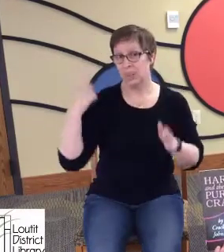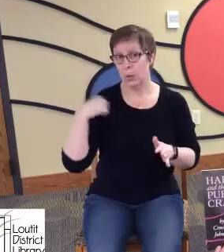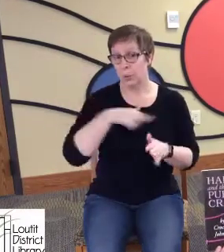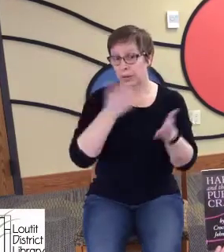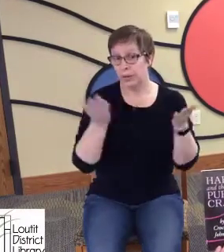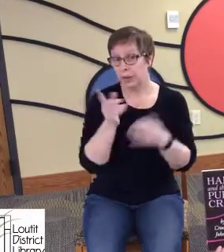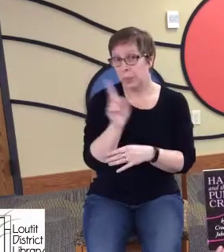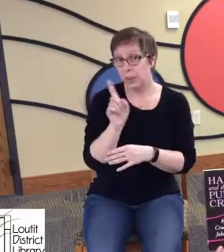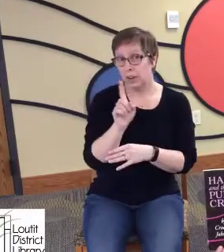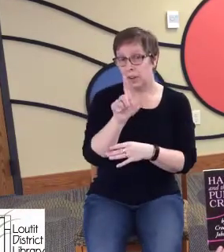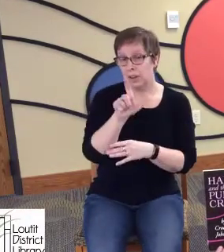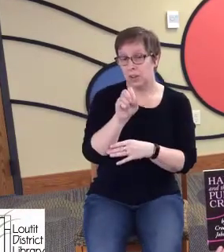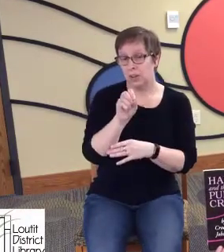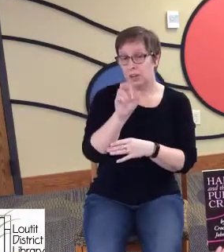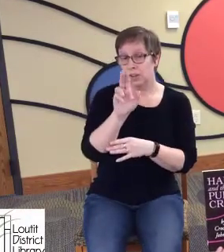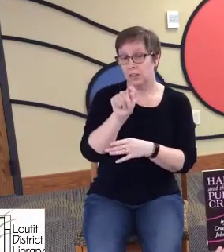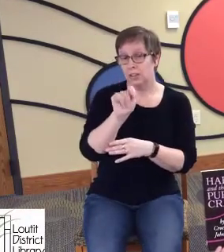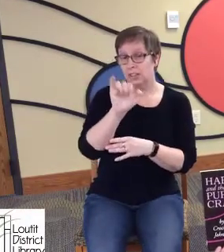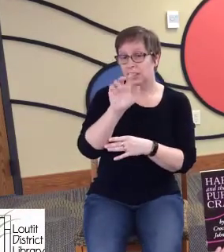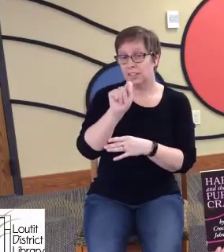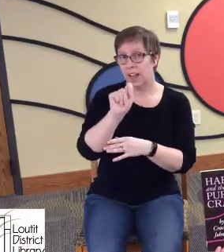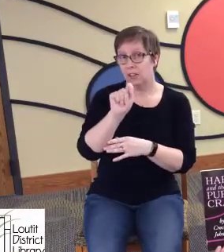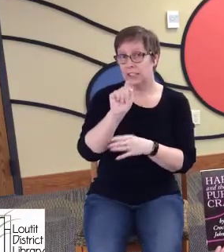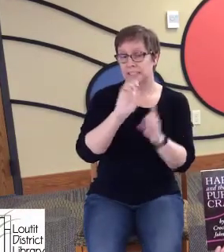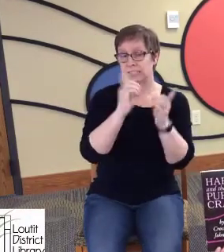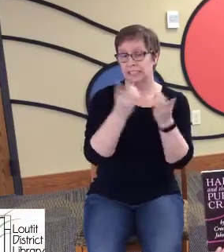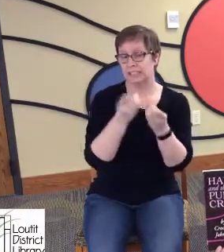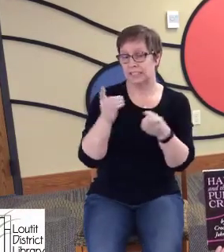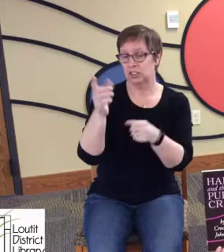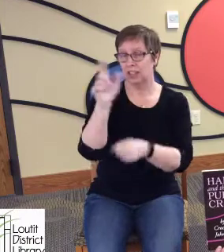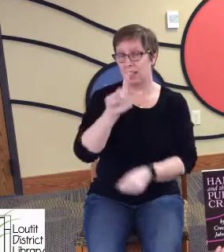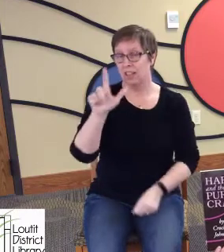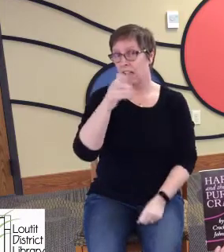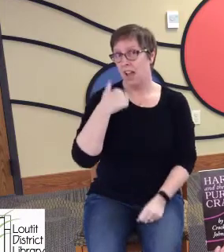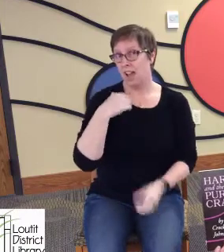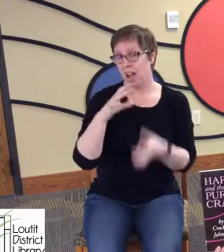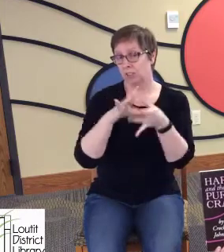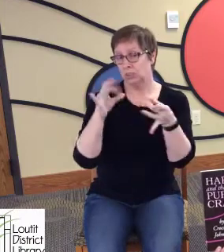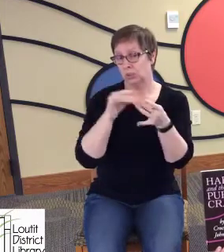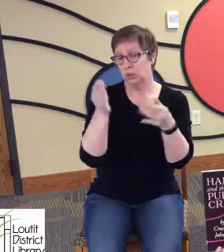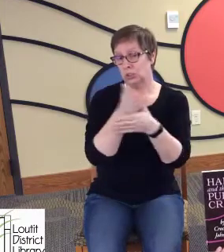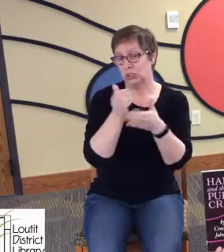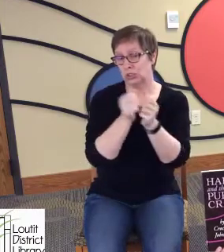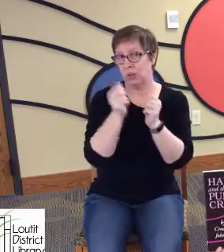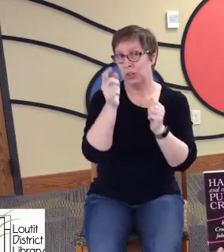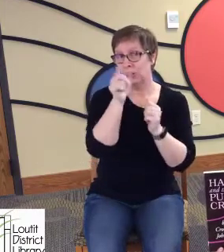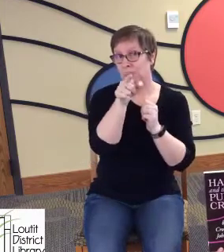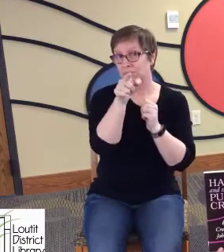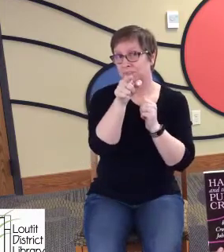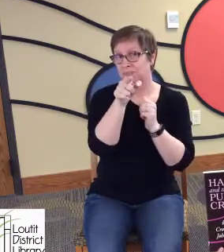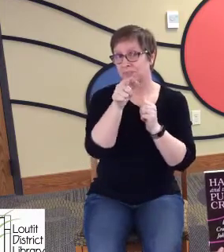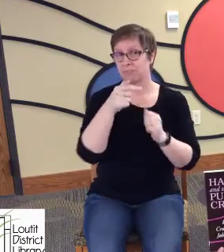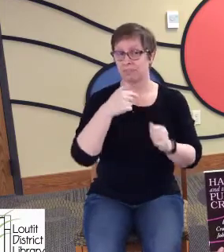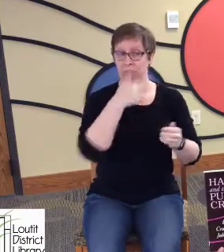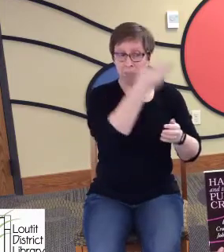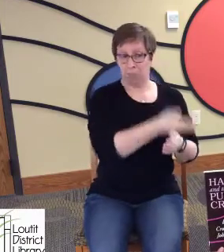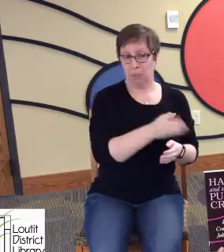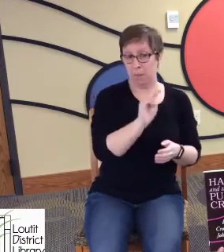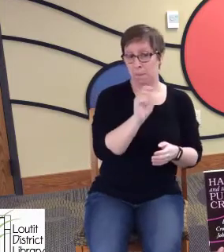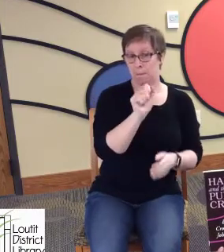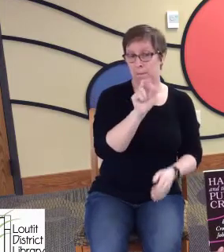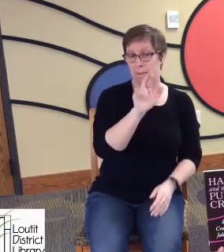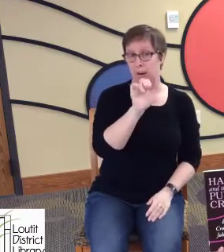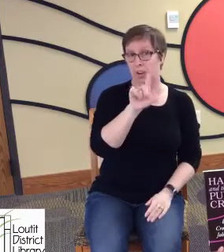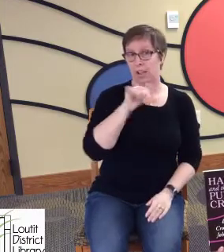we're coming to you from Loudoun District Library. We have a story to share with you. I'm Miss Marilyn,